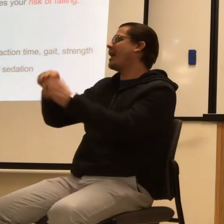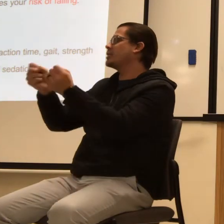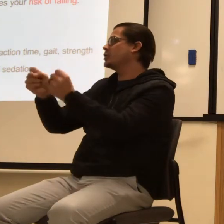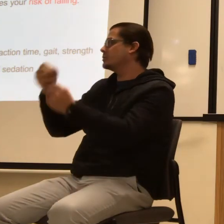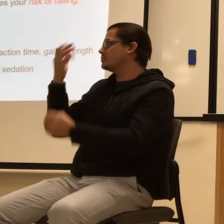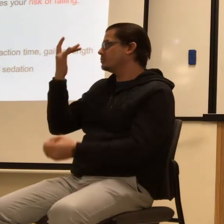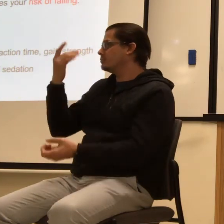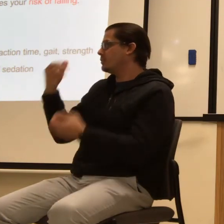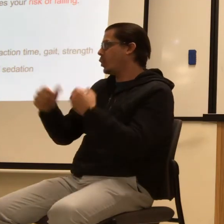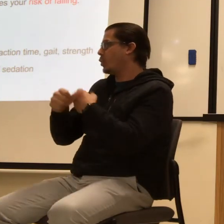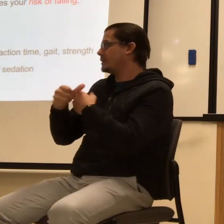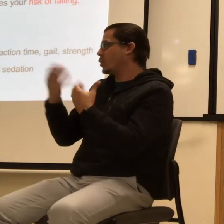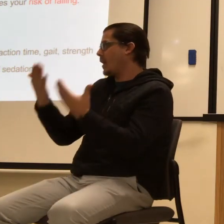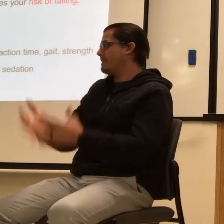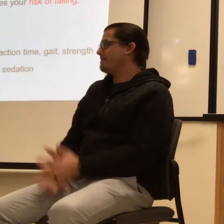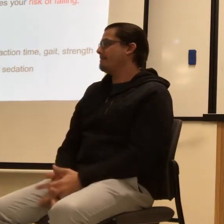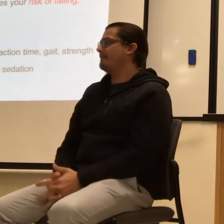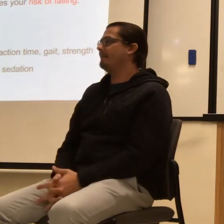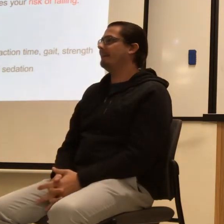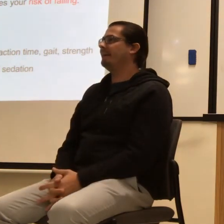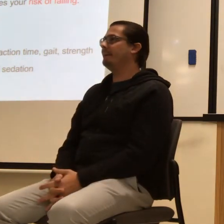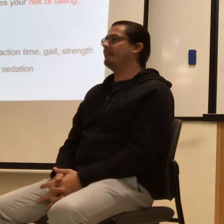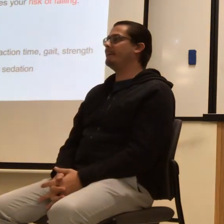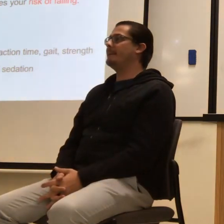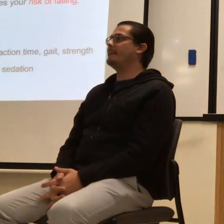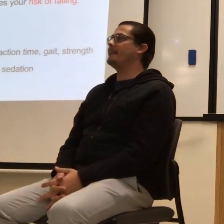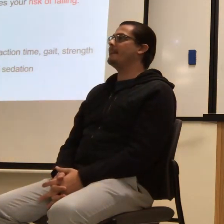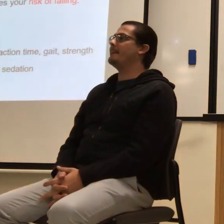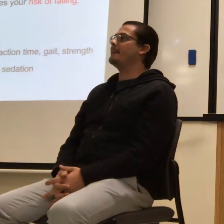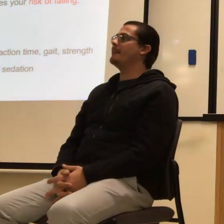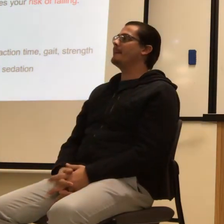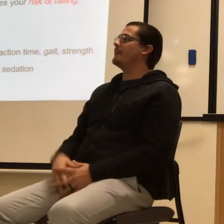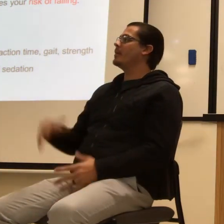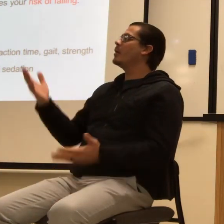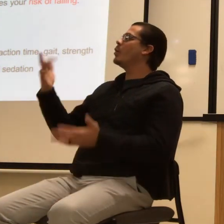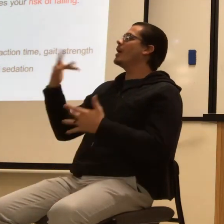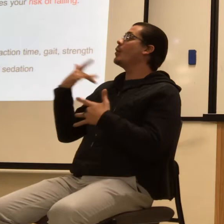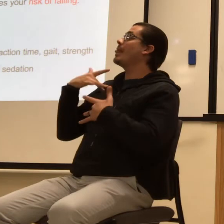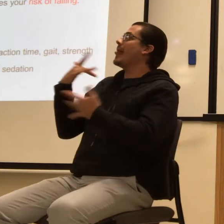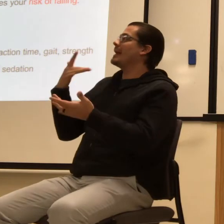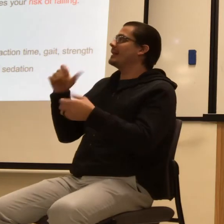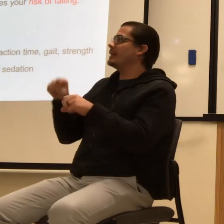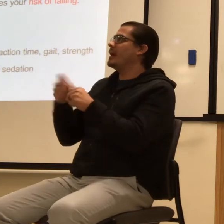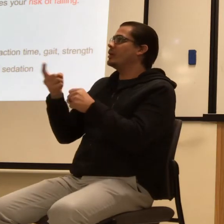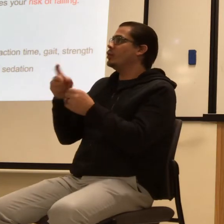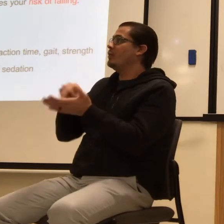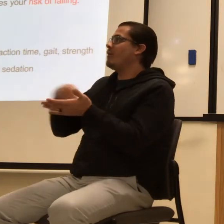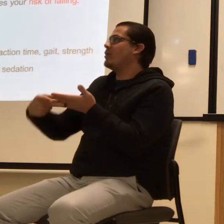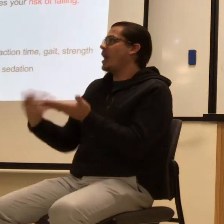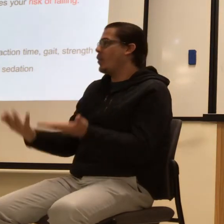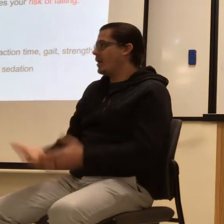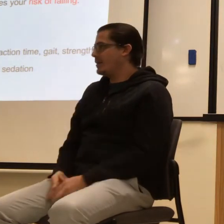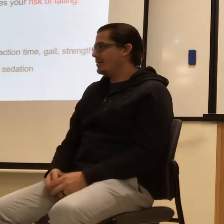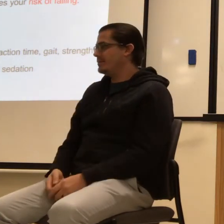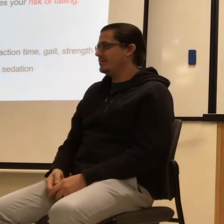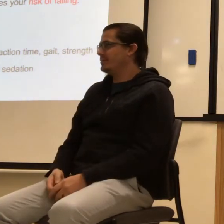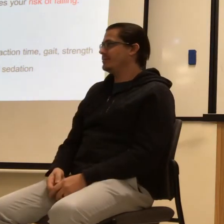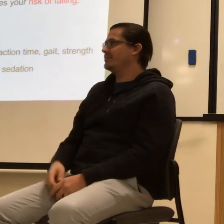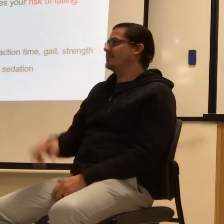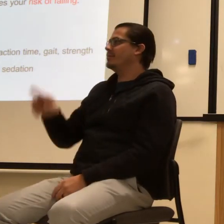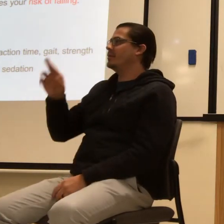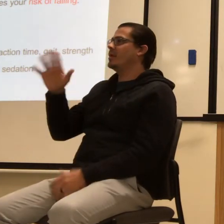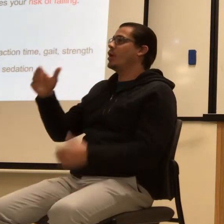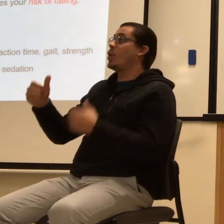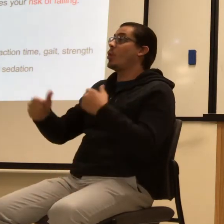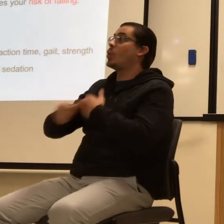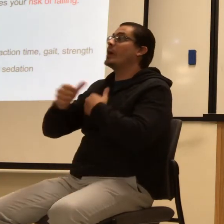fractures? What is likely to make you fall down? what is the risk of you